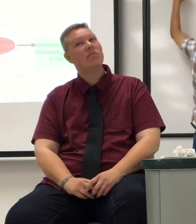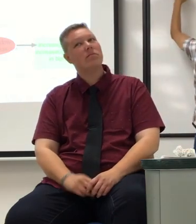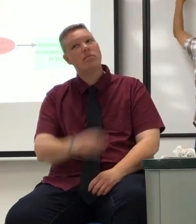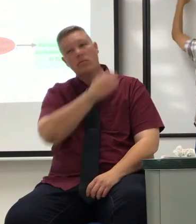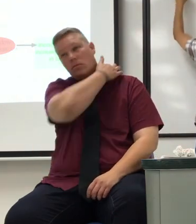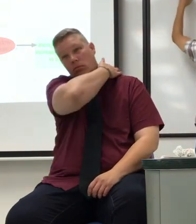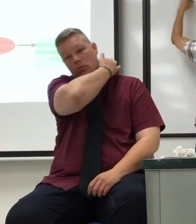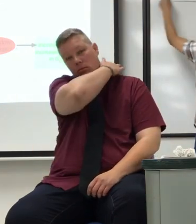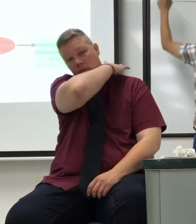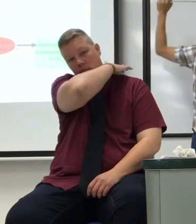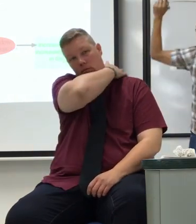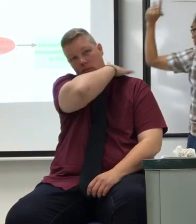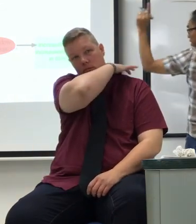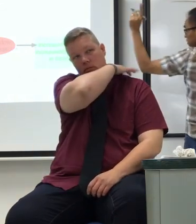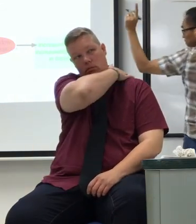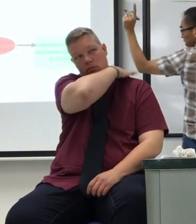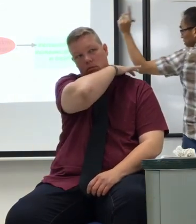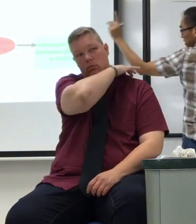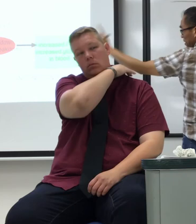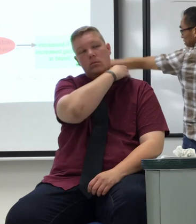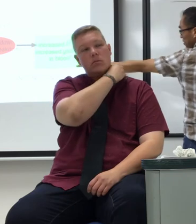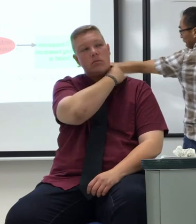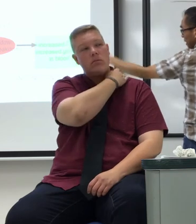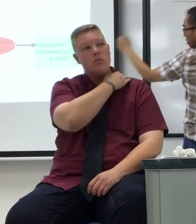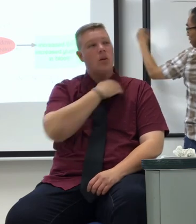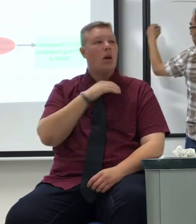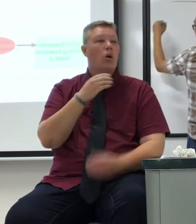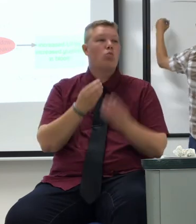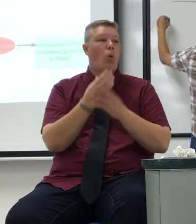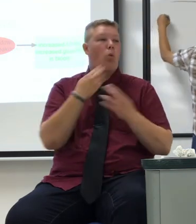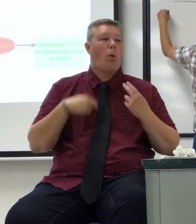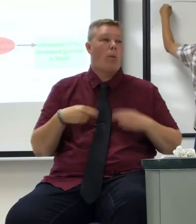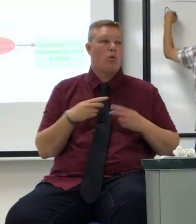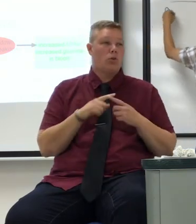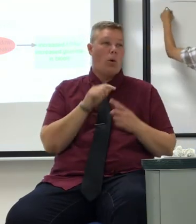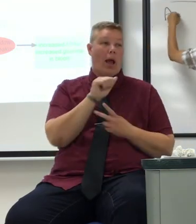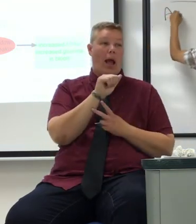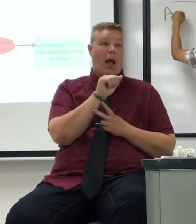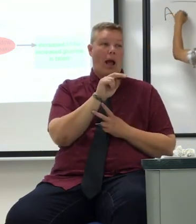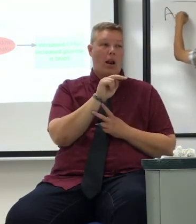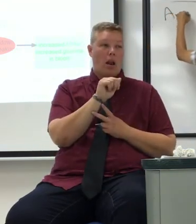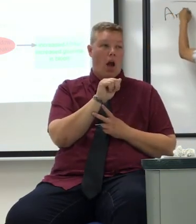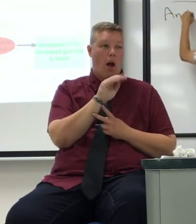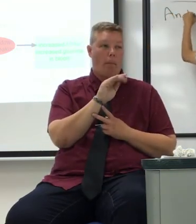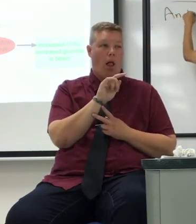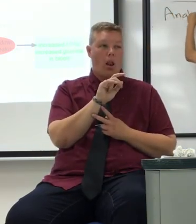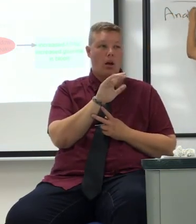Growth hormone. So again, let's categorize the effects as anabolic effects,